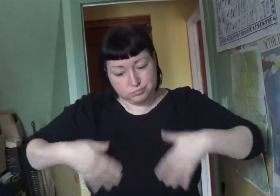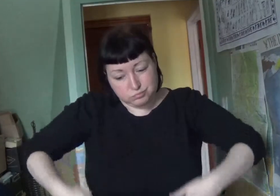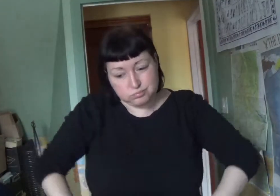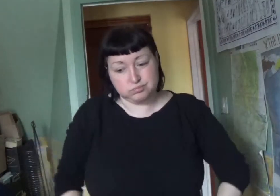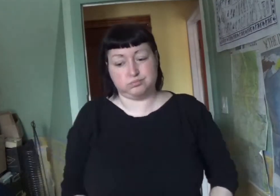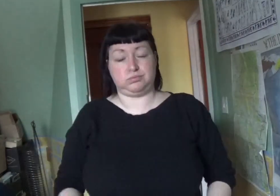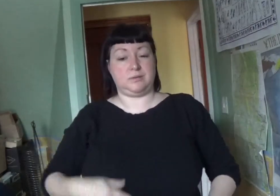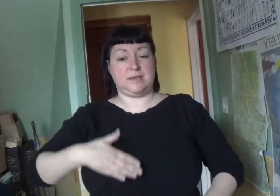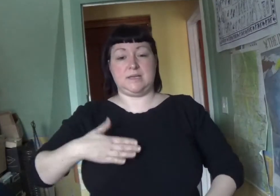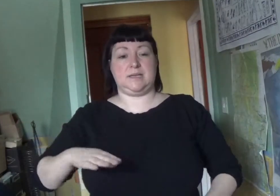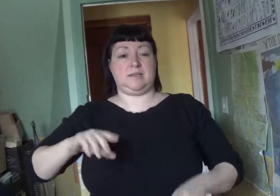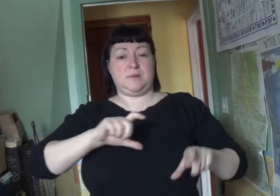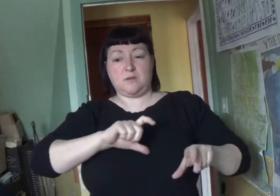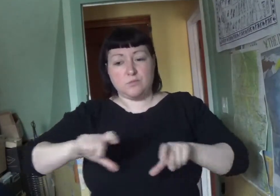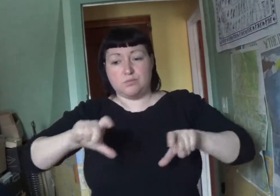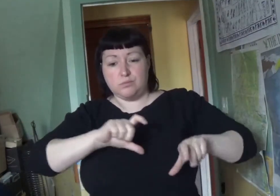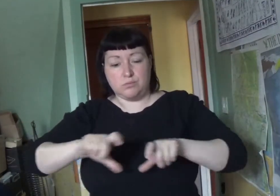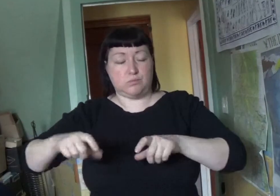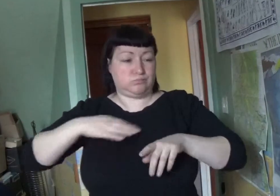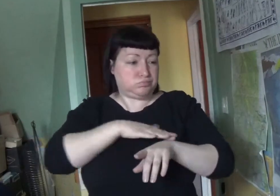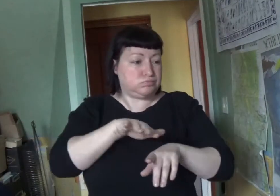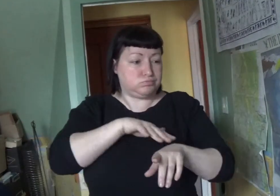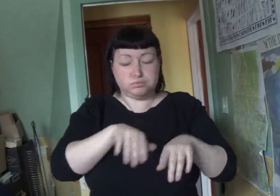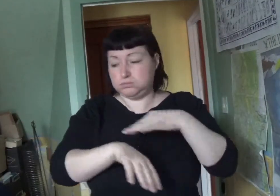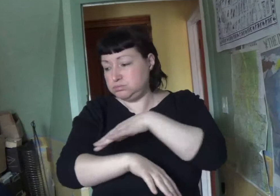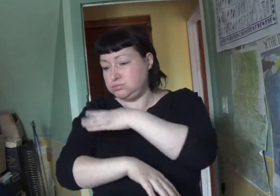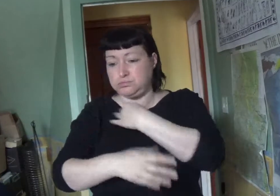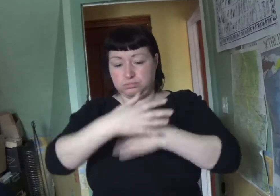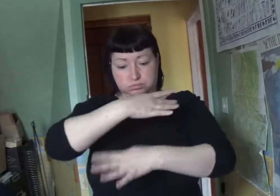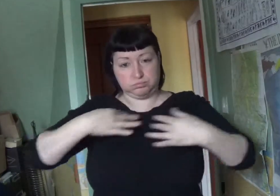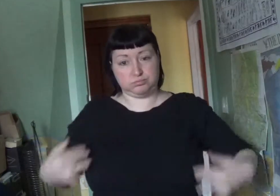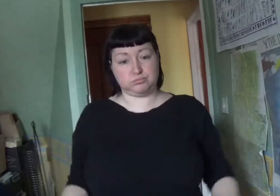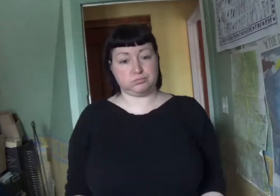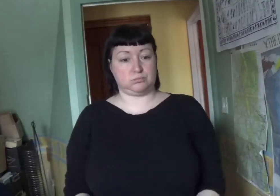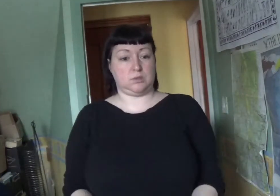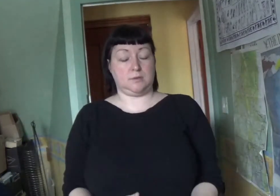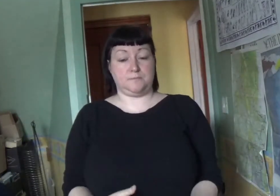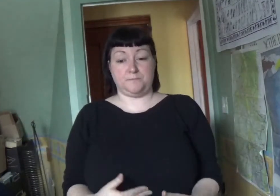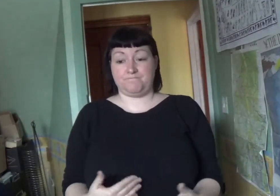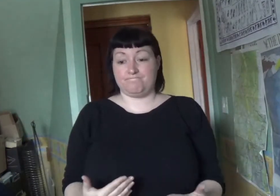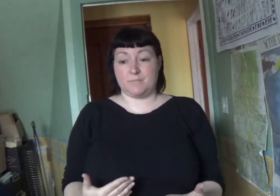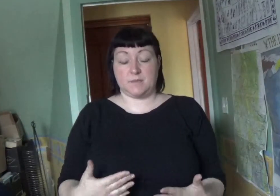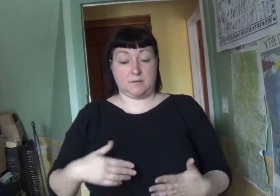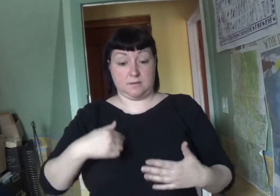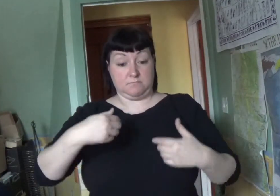blood constantly through the body. So to do this for billions and billions of cells, you would need a